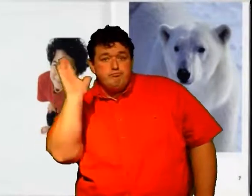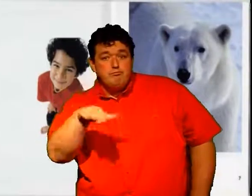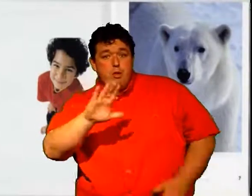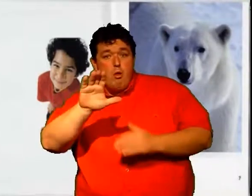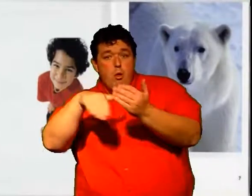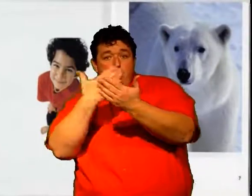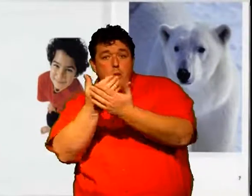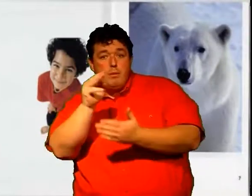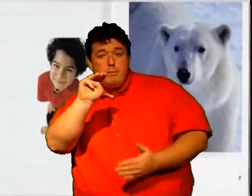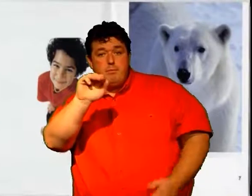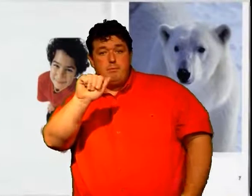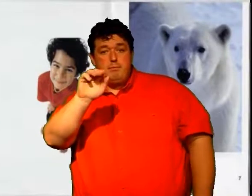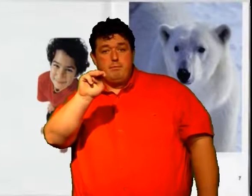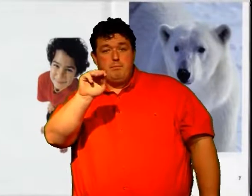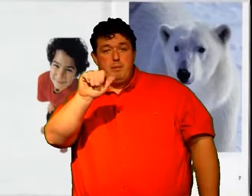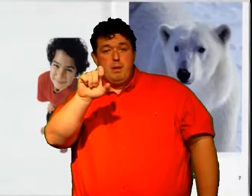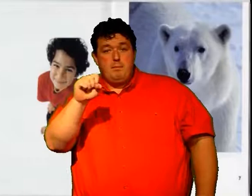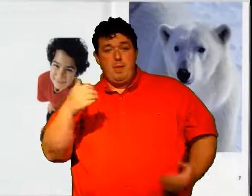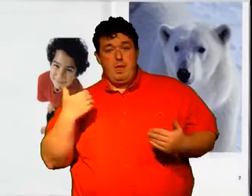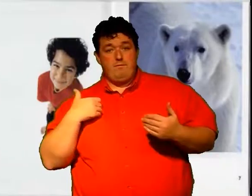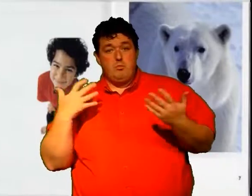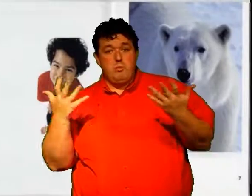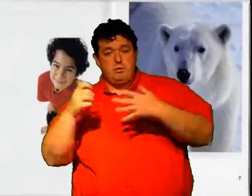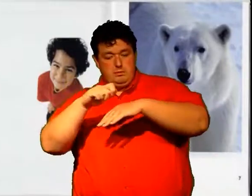All mammals have skin.